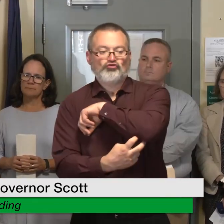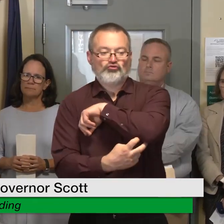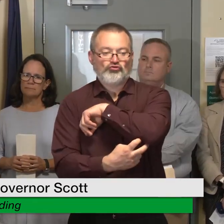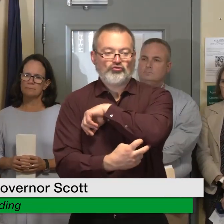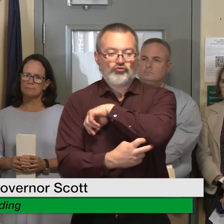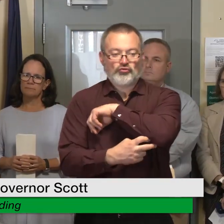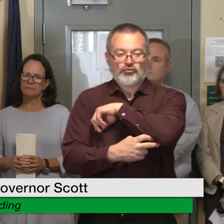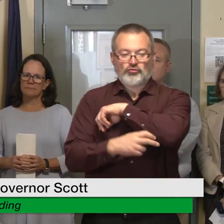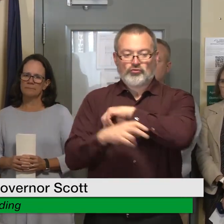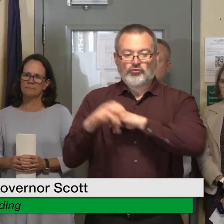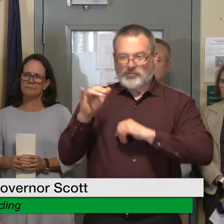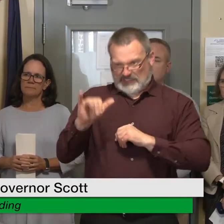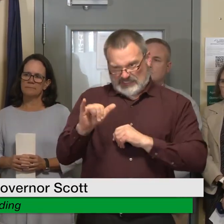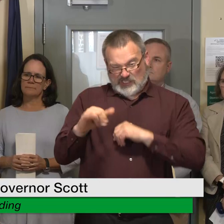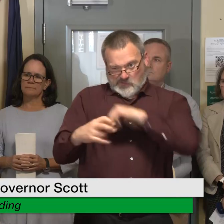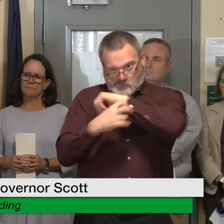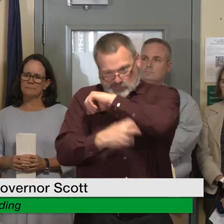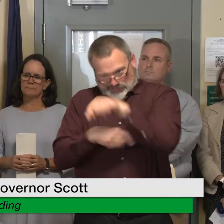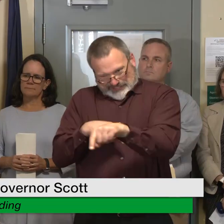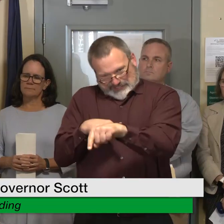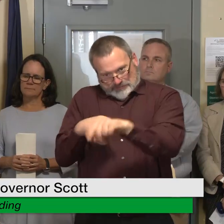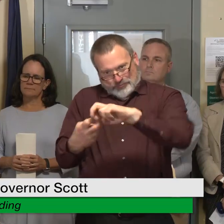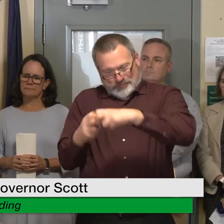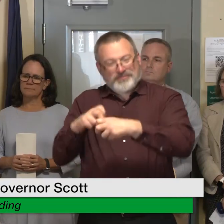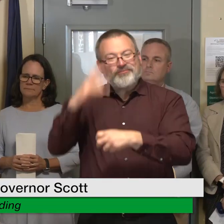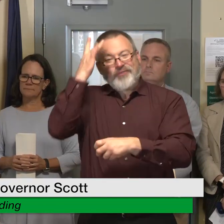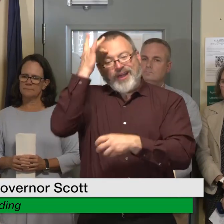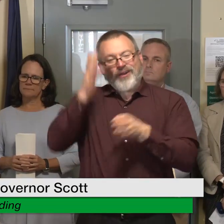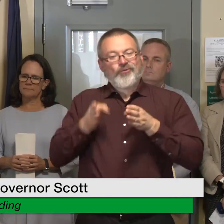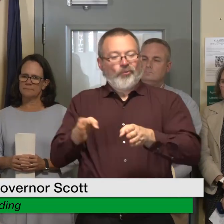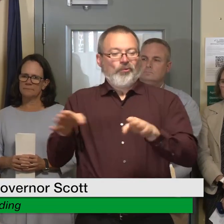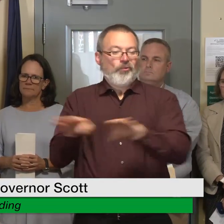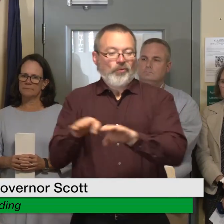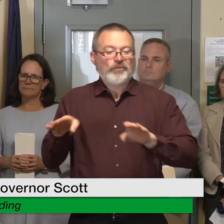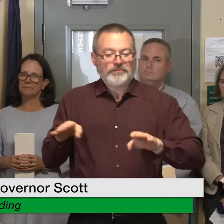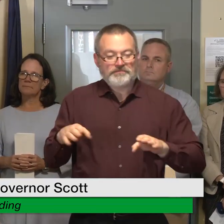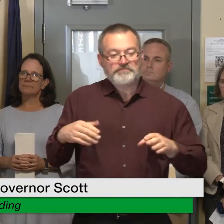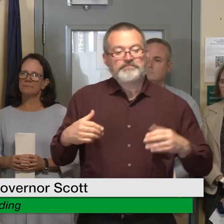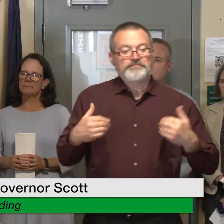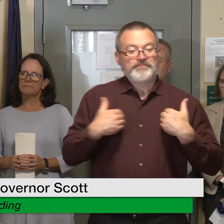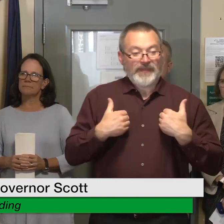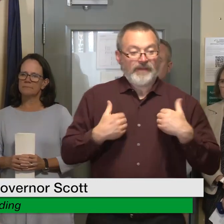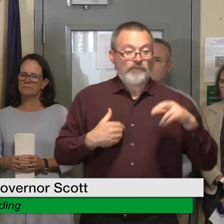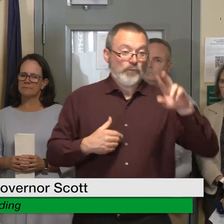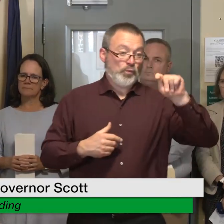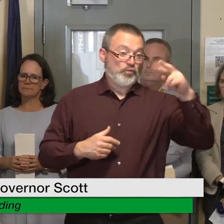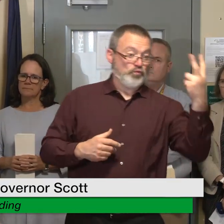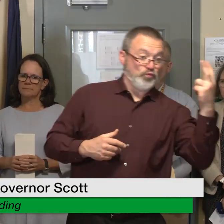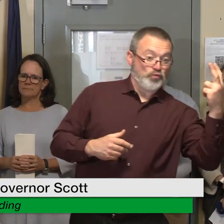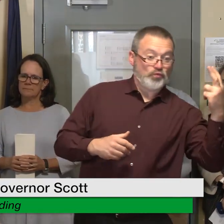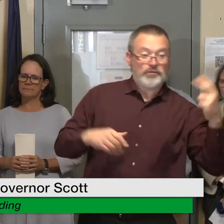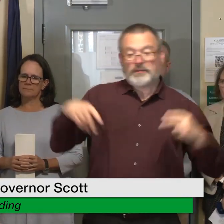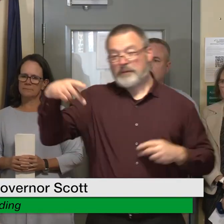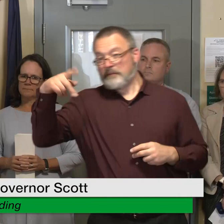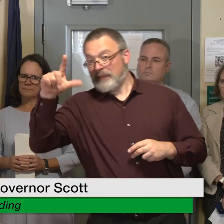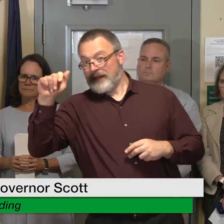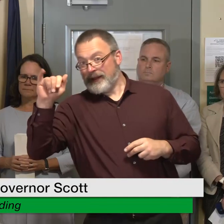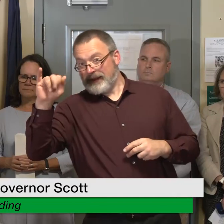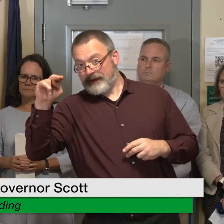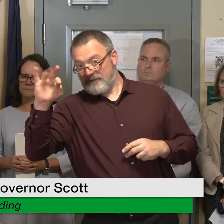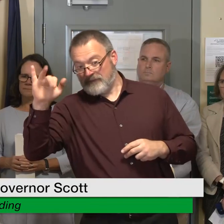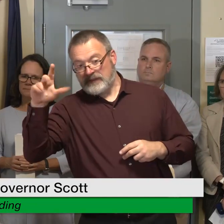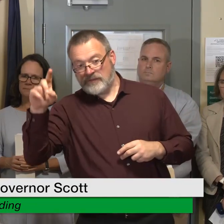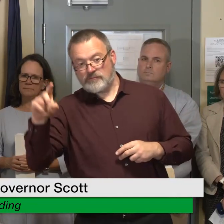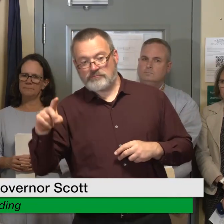close. I'll go through the list of those that are closed. Route 2 in Plainfield, which is due to a